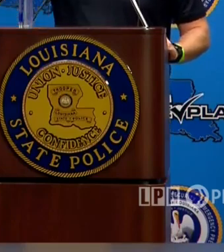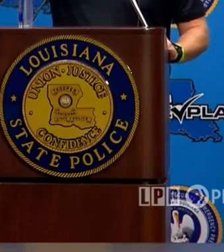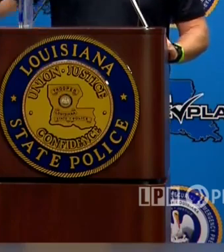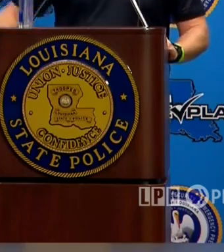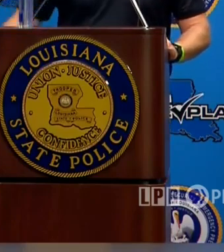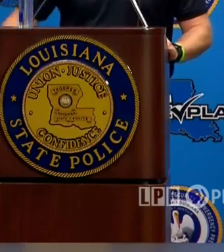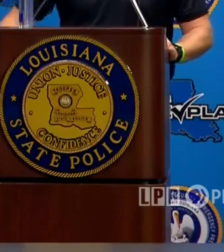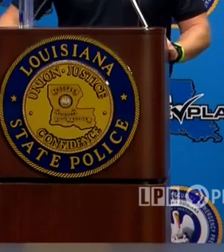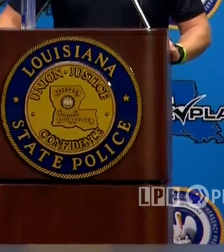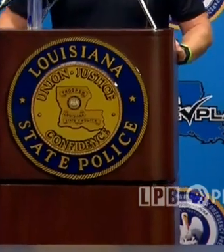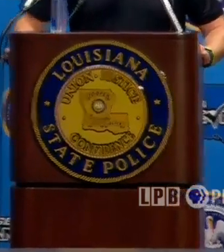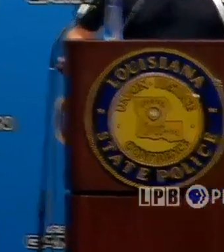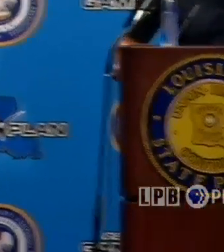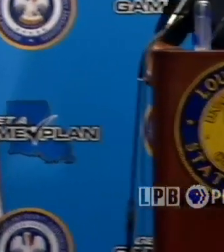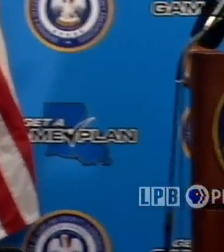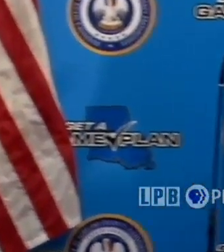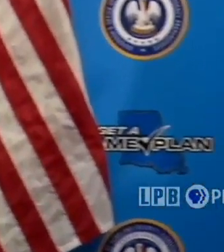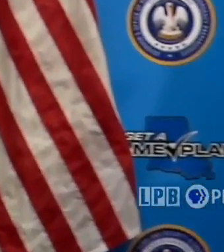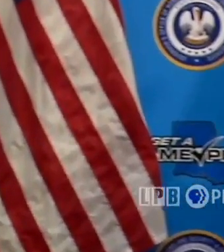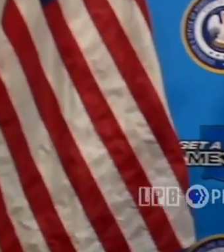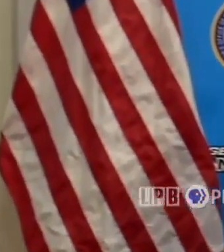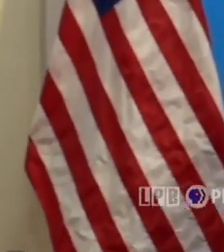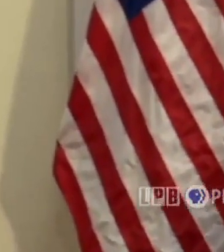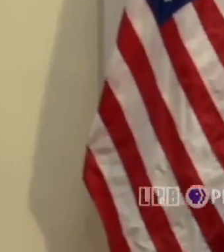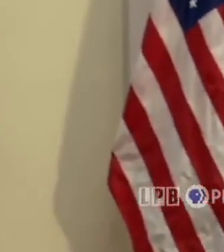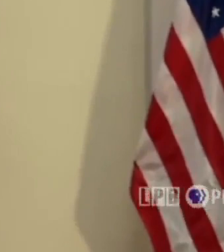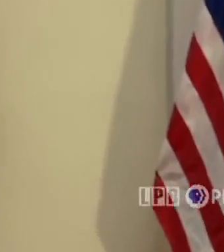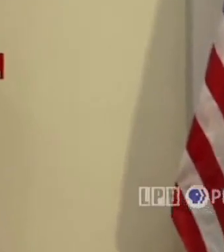And that's why we call in the National Guard when we need him right there.